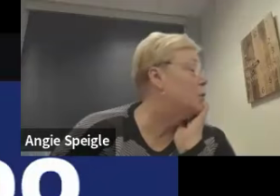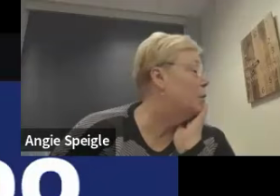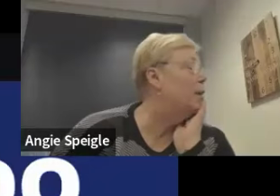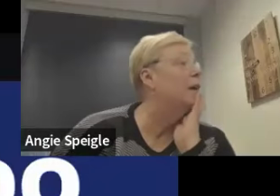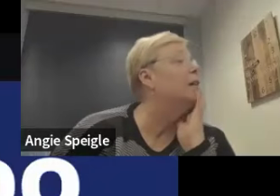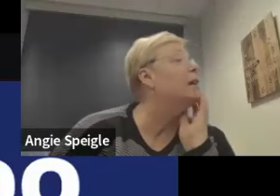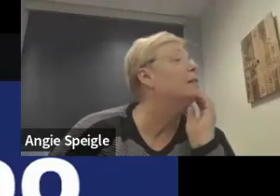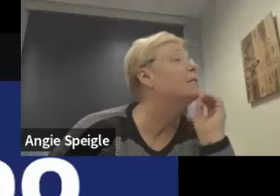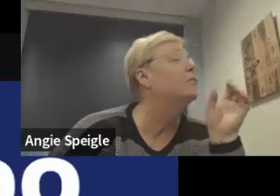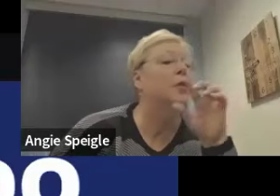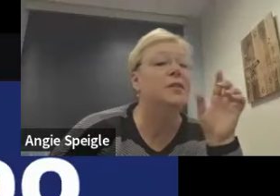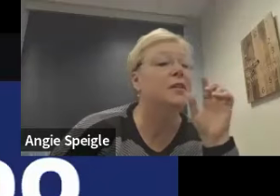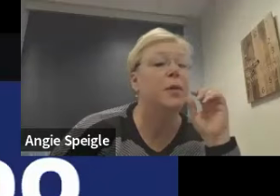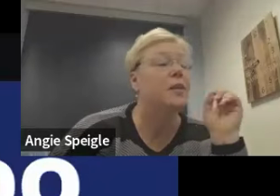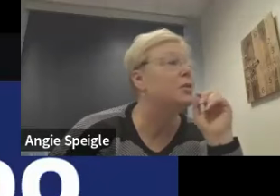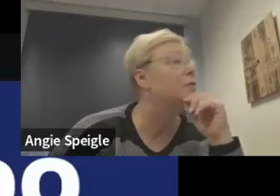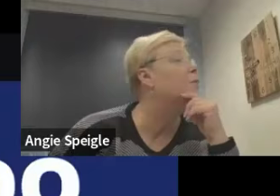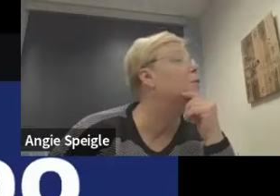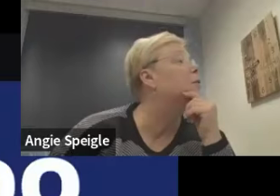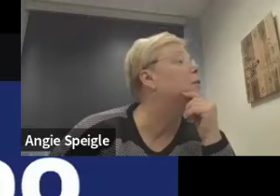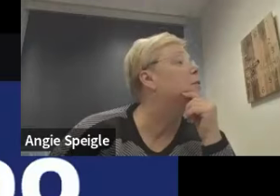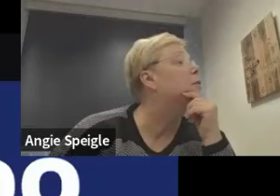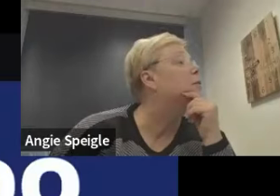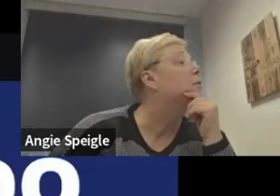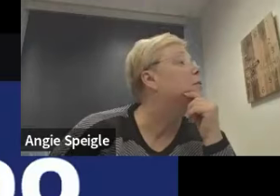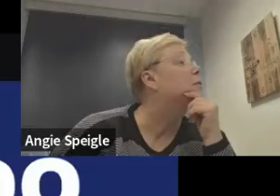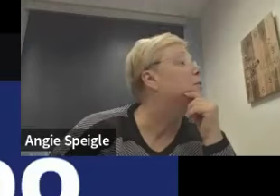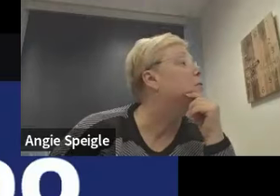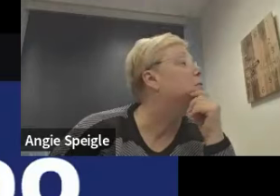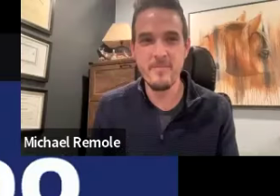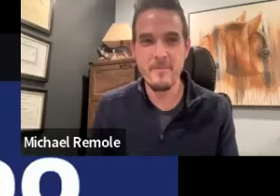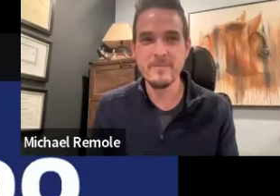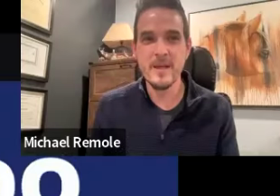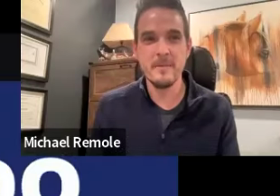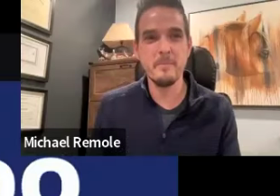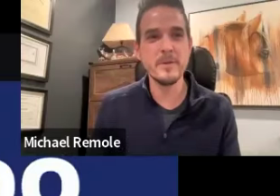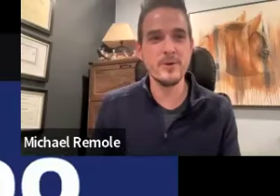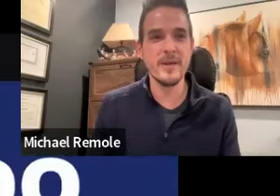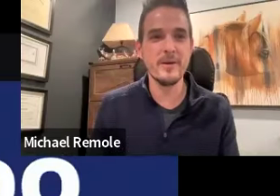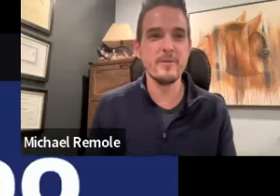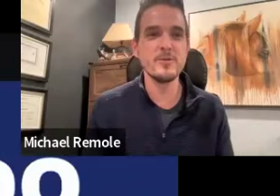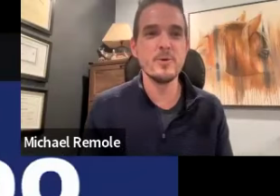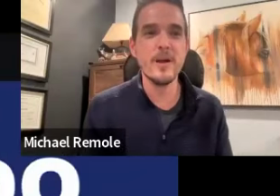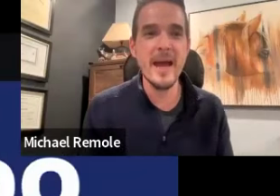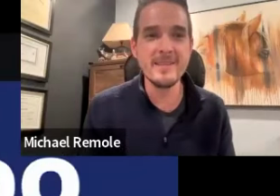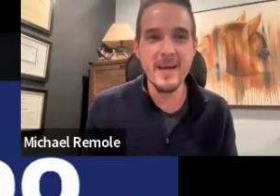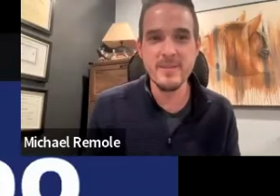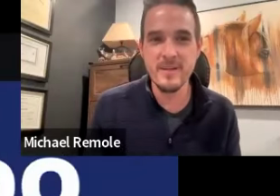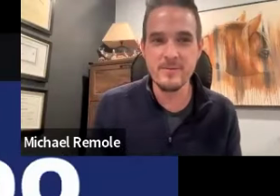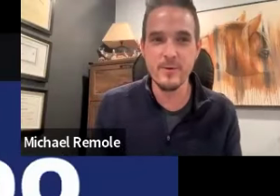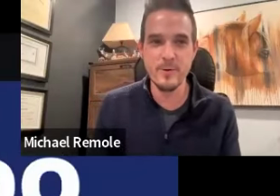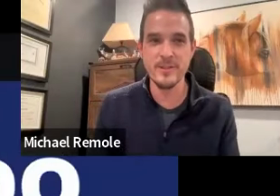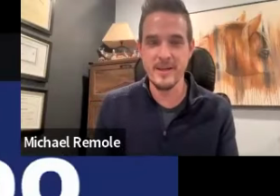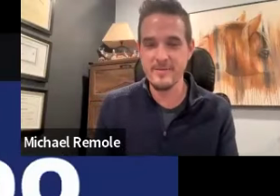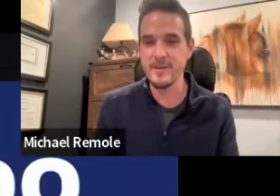I would score it in the 4 to 6 range. And Okay. Maternal caregivers were at